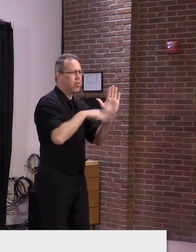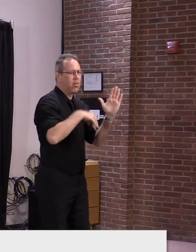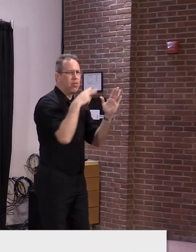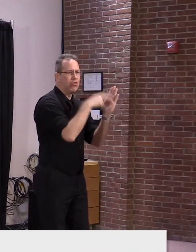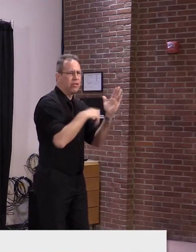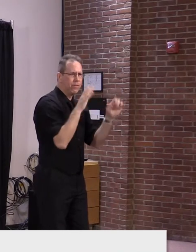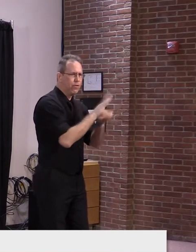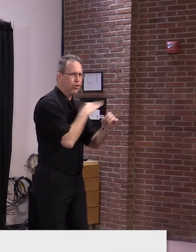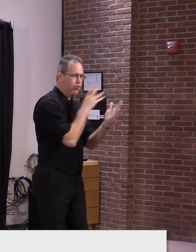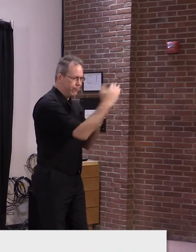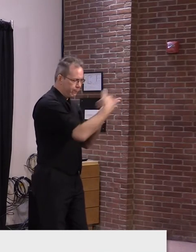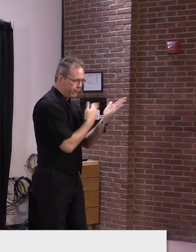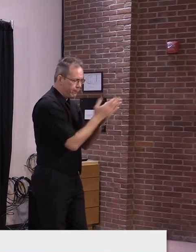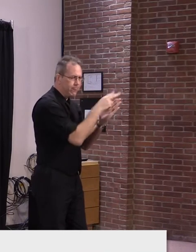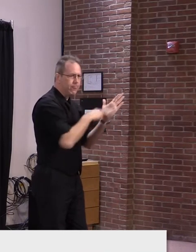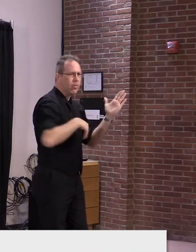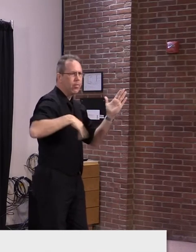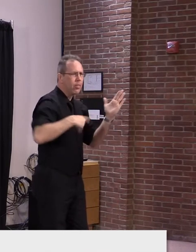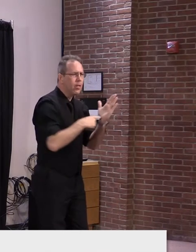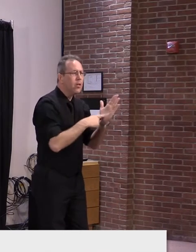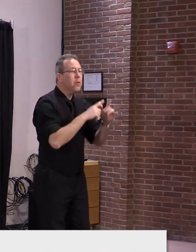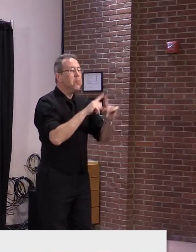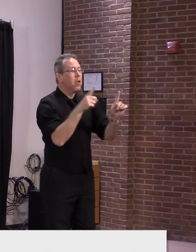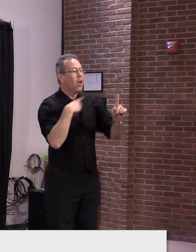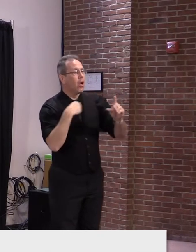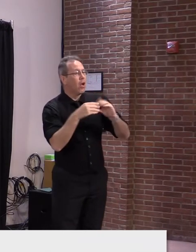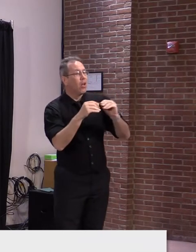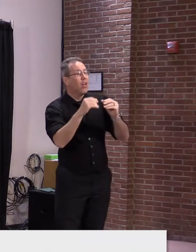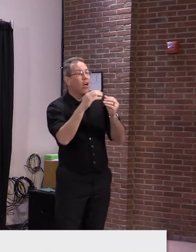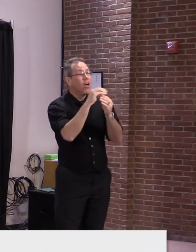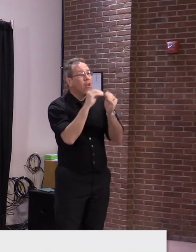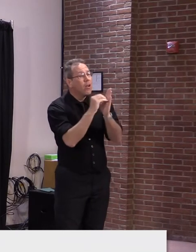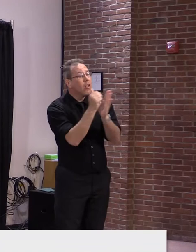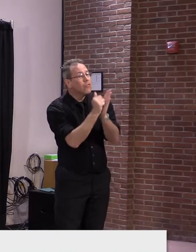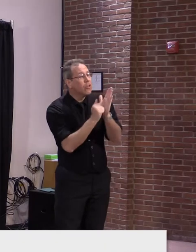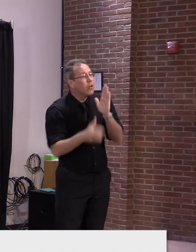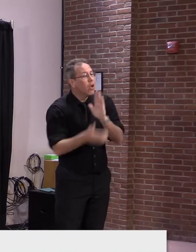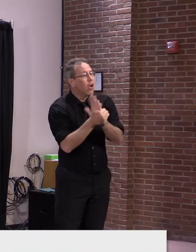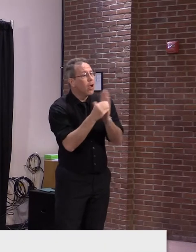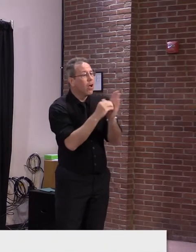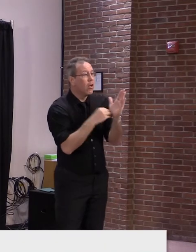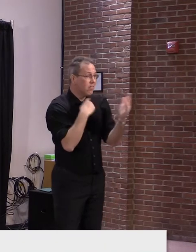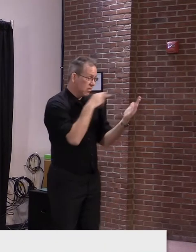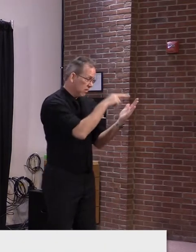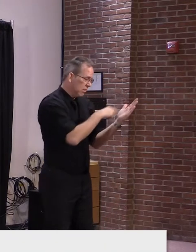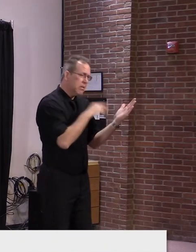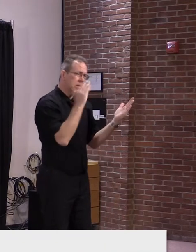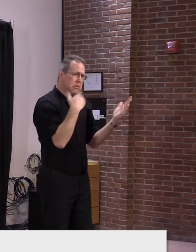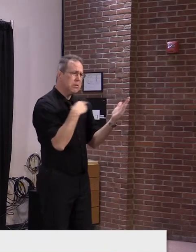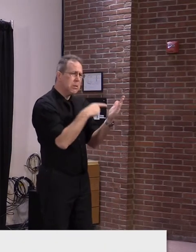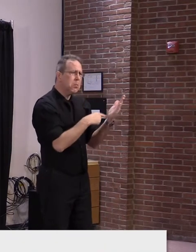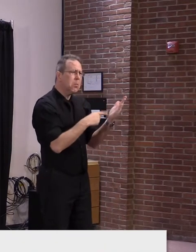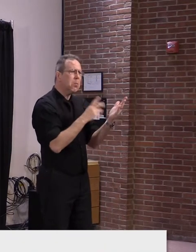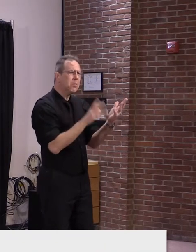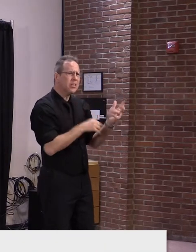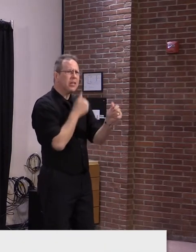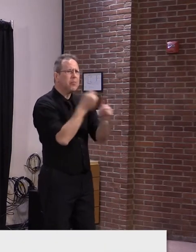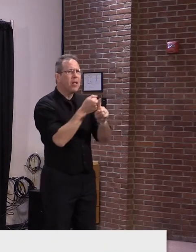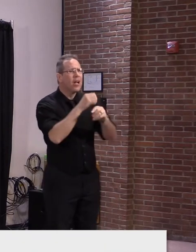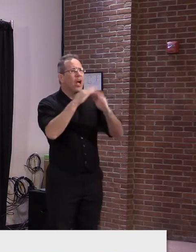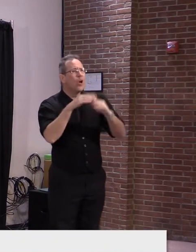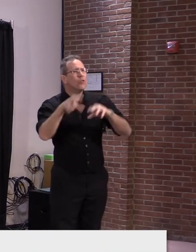But I'll put that on my list of reading for tonight because it sounds as though it could have an impact on housing, but I just